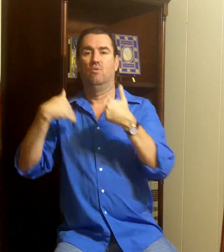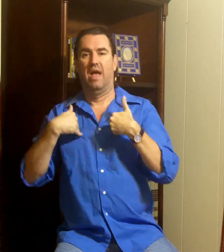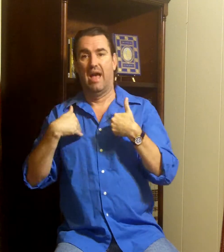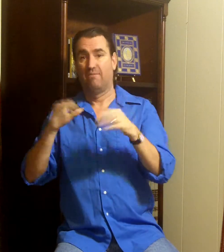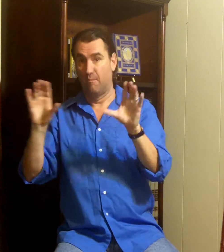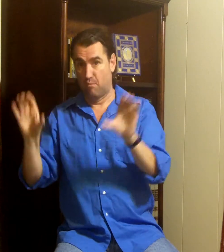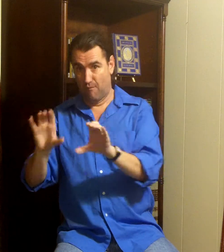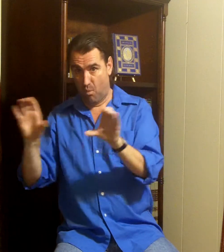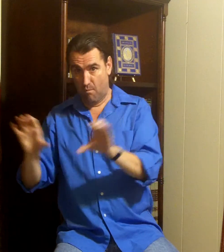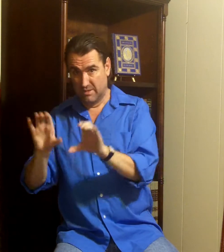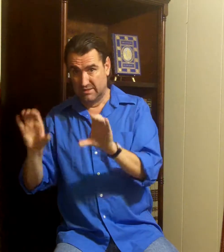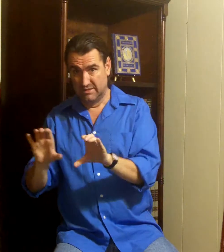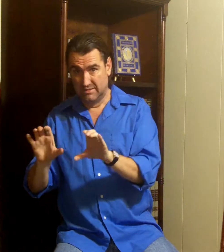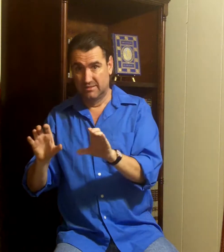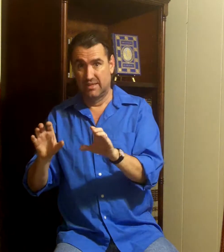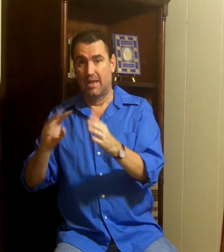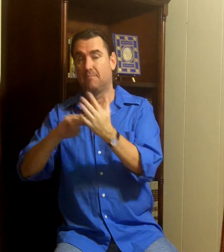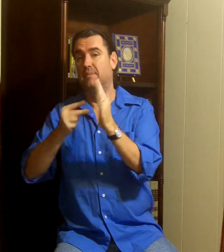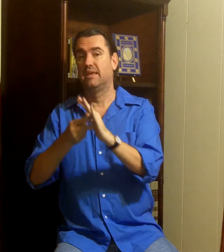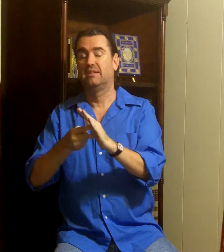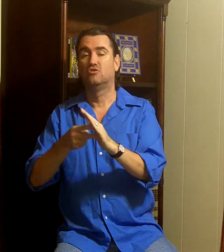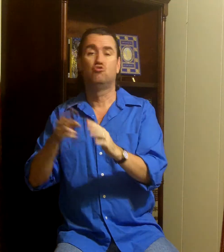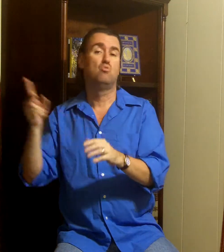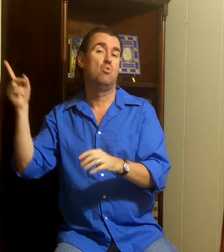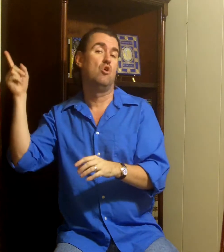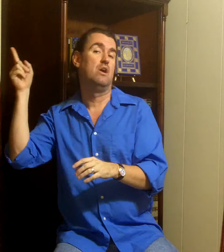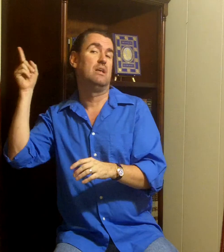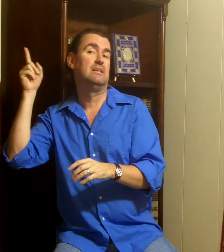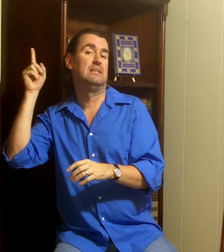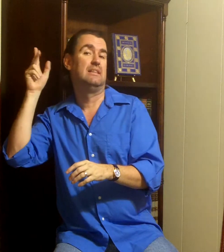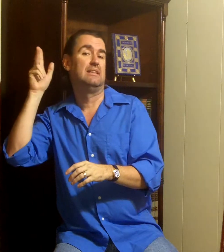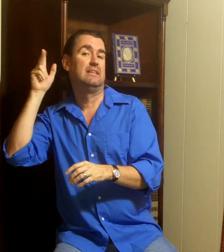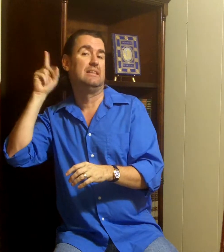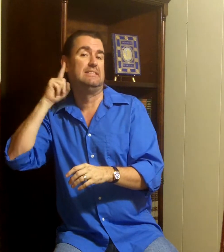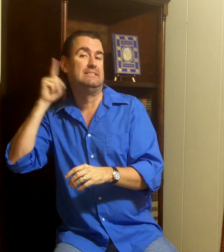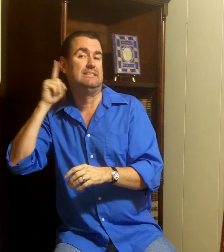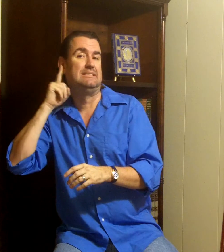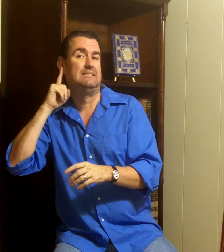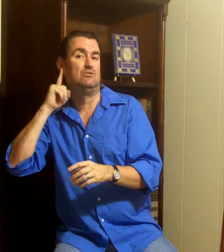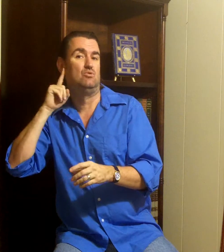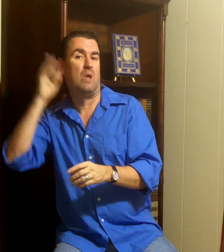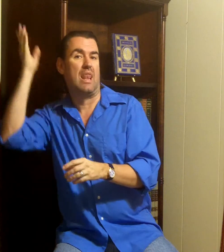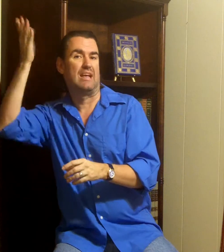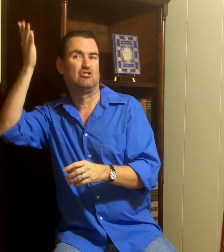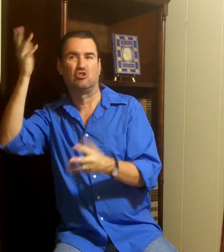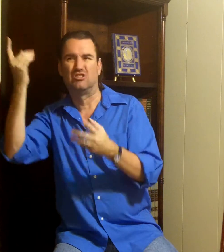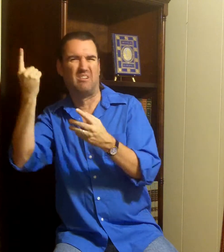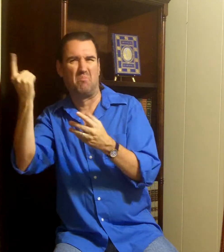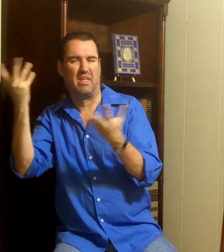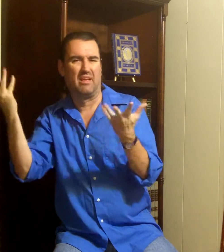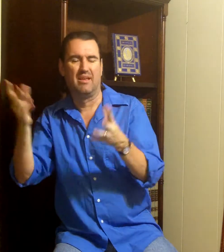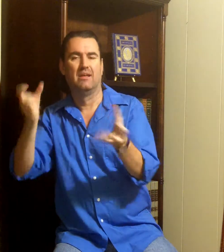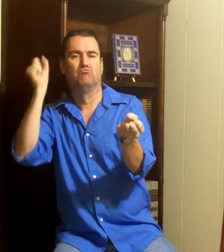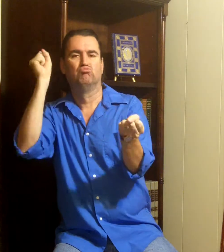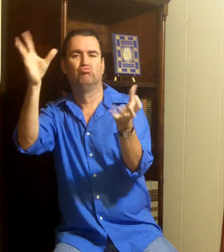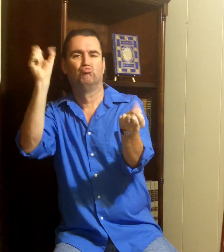performance part, where you're going to listen to somebody give a lecture in English, and you'll sign it into your natural signing